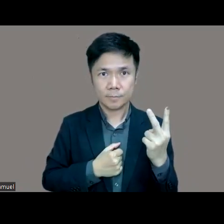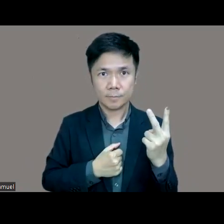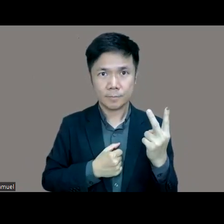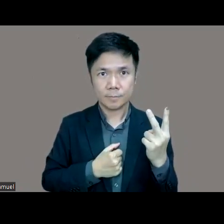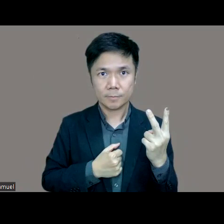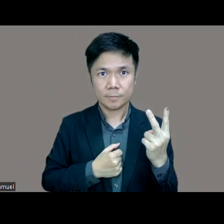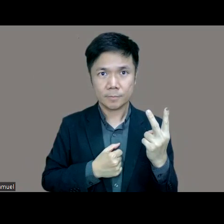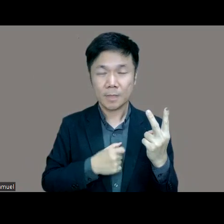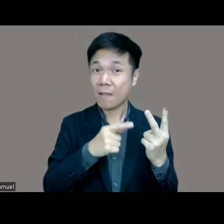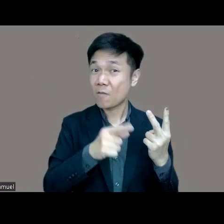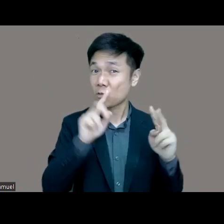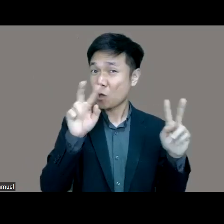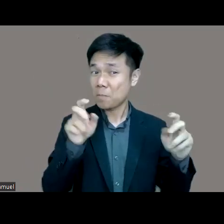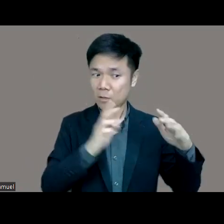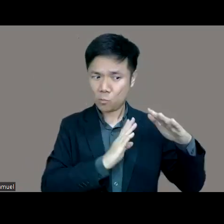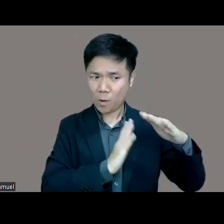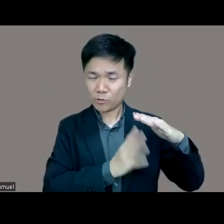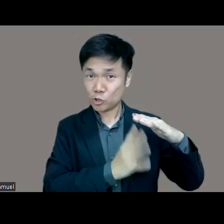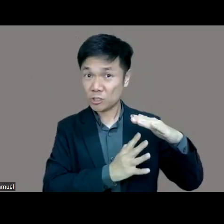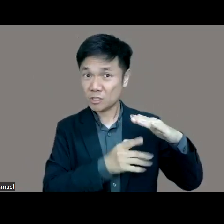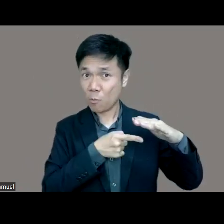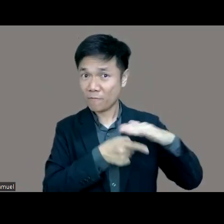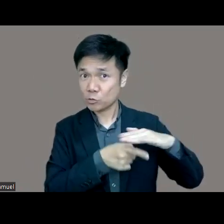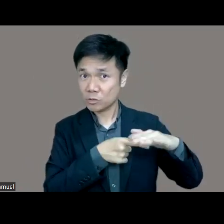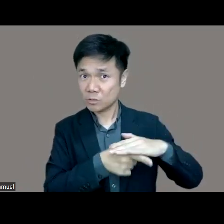issue of refugees and access